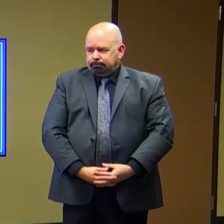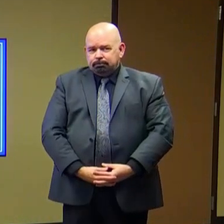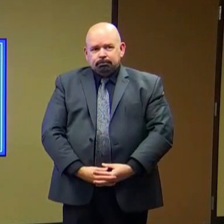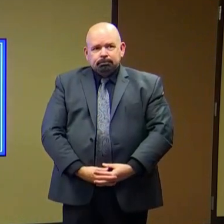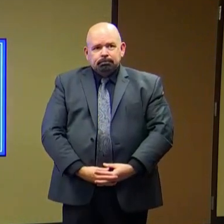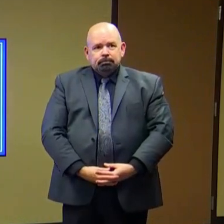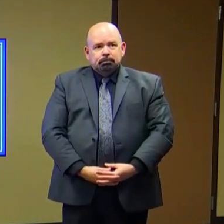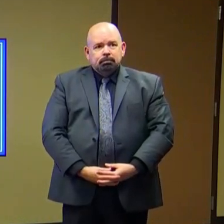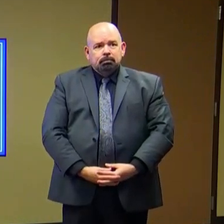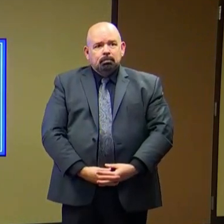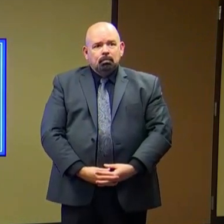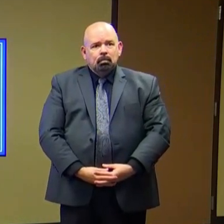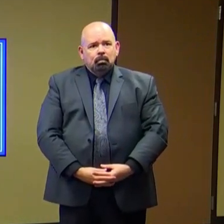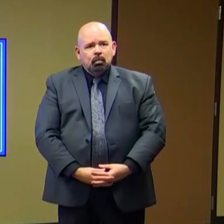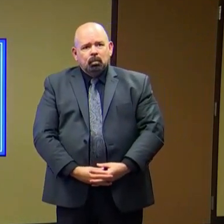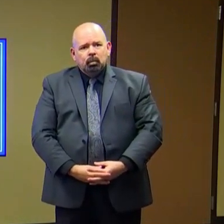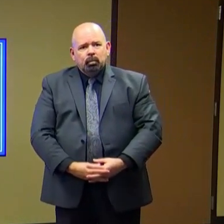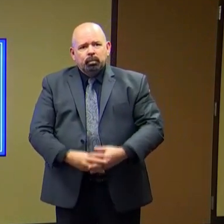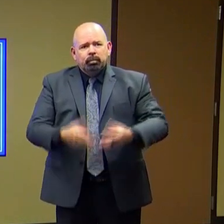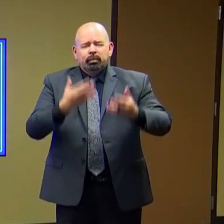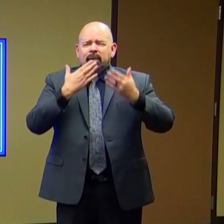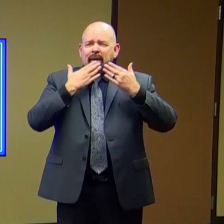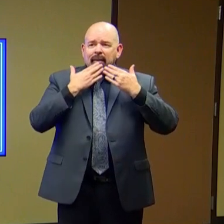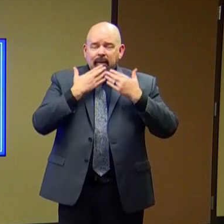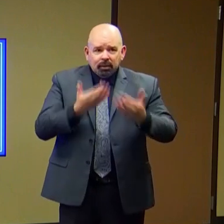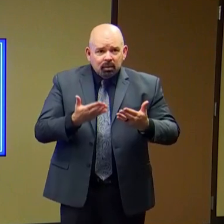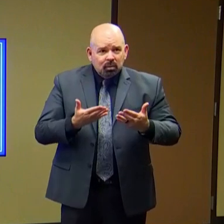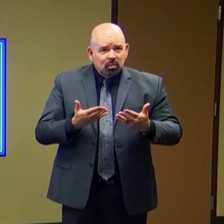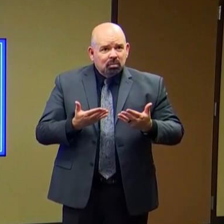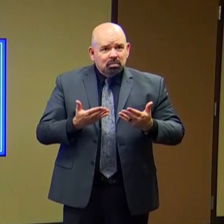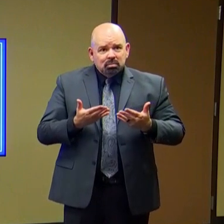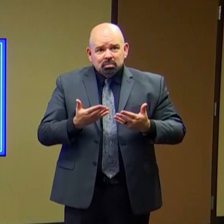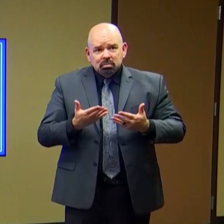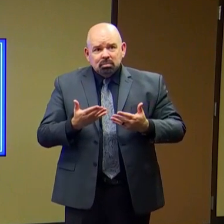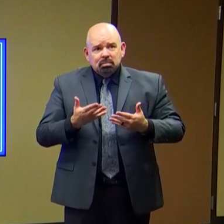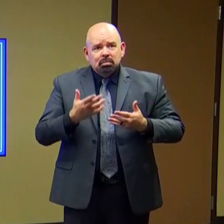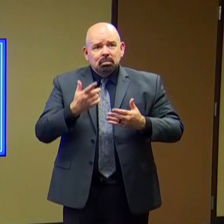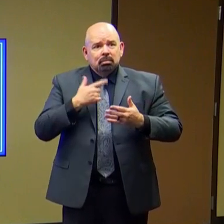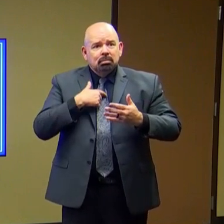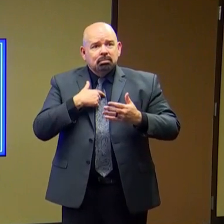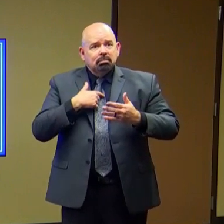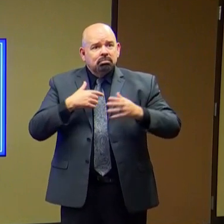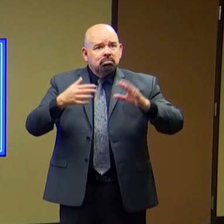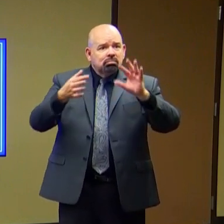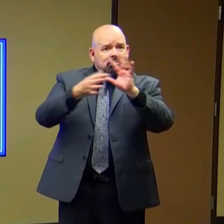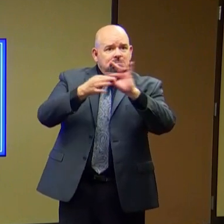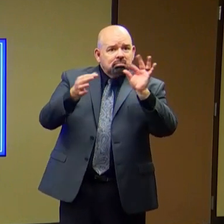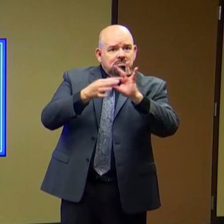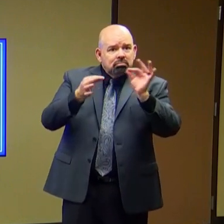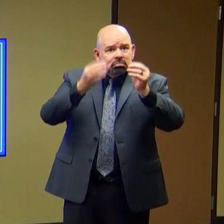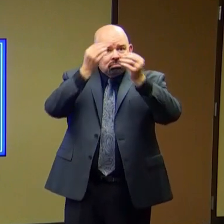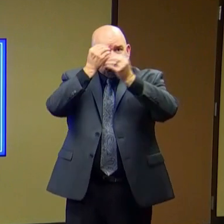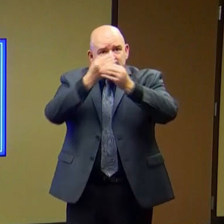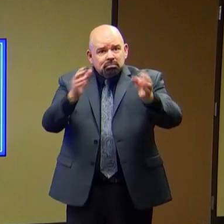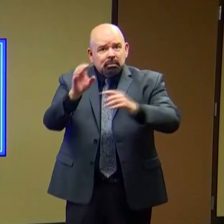Thank you, everyone. Oh, one quick cool thing about the flu shots at Ellis Davis and Eastfield,